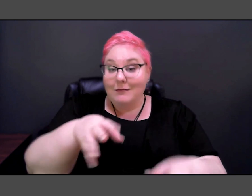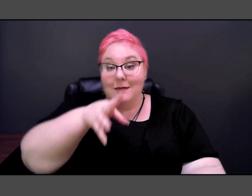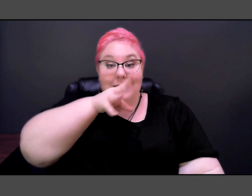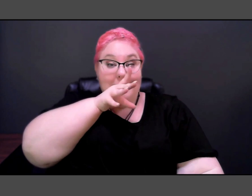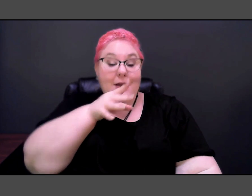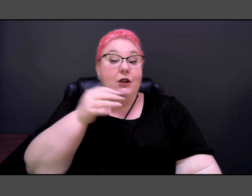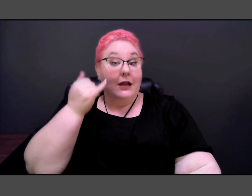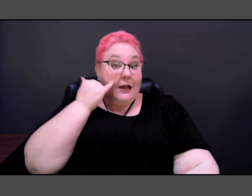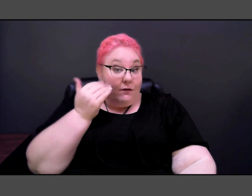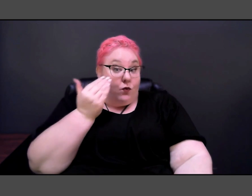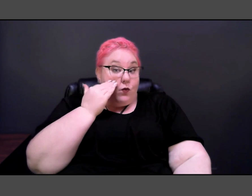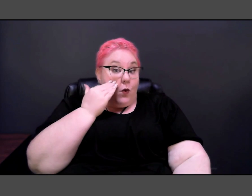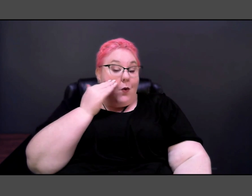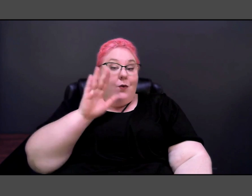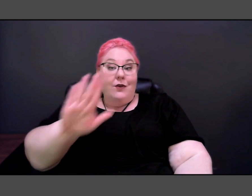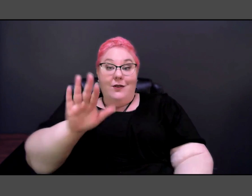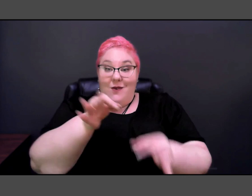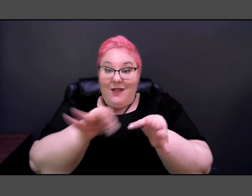it's